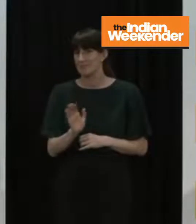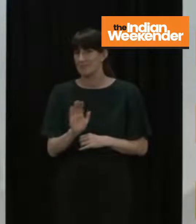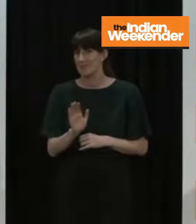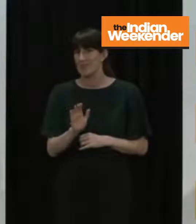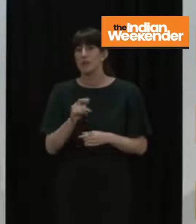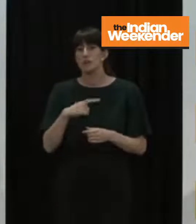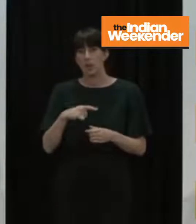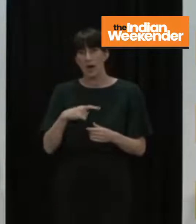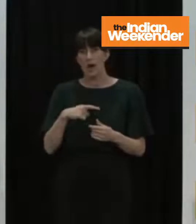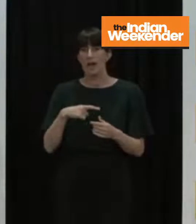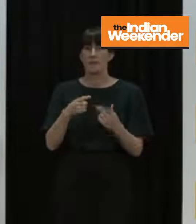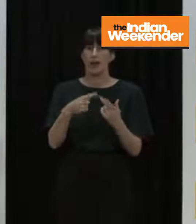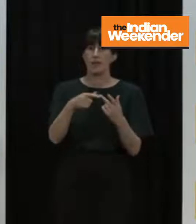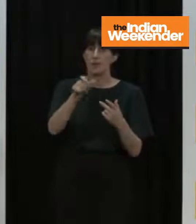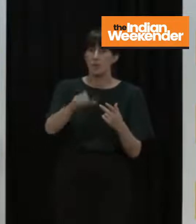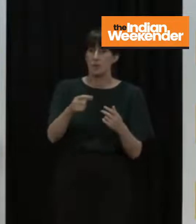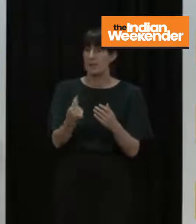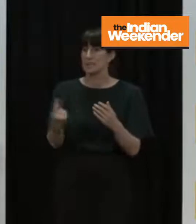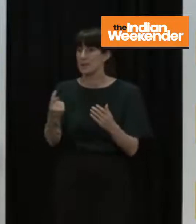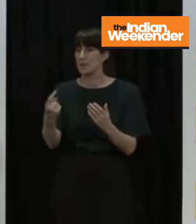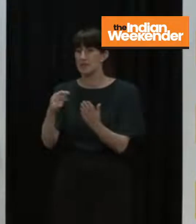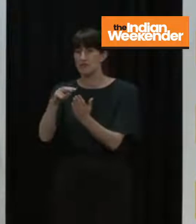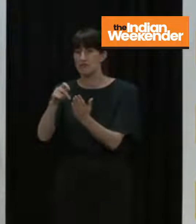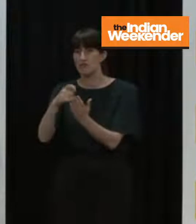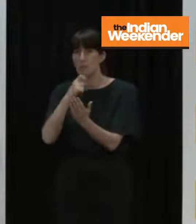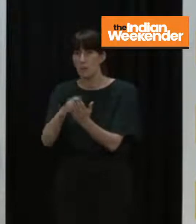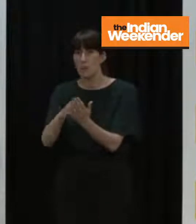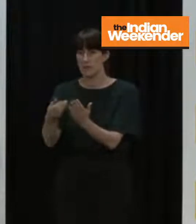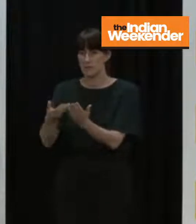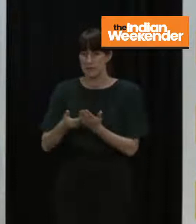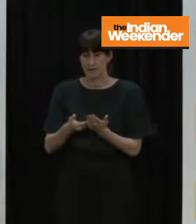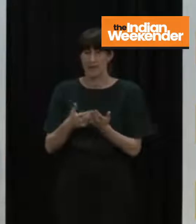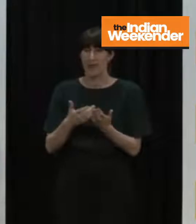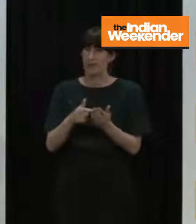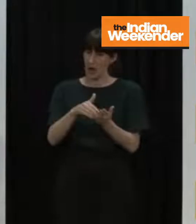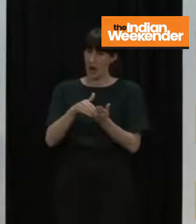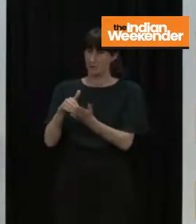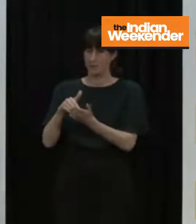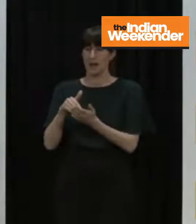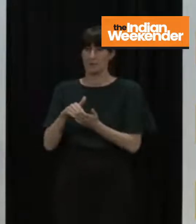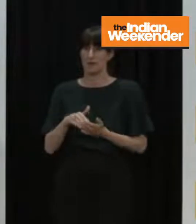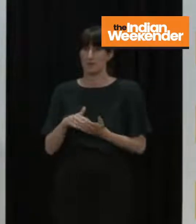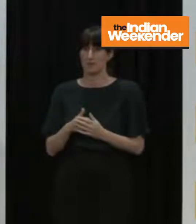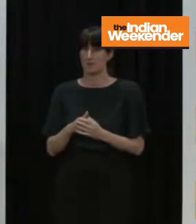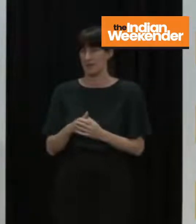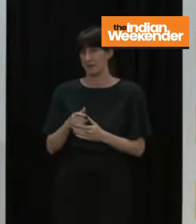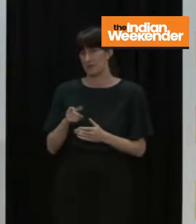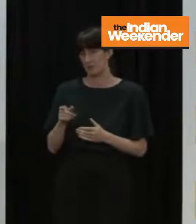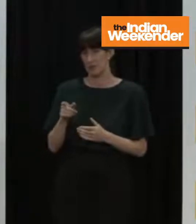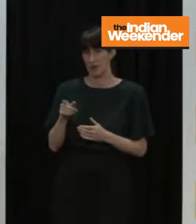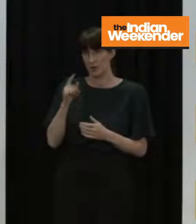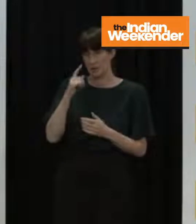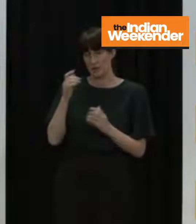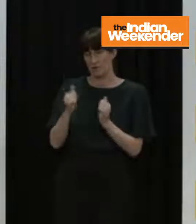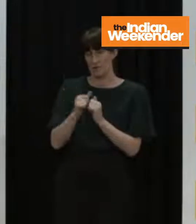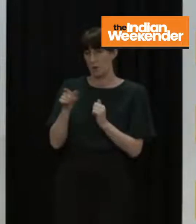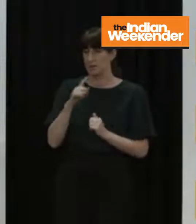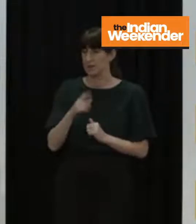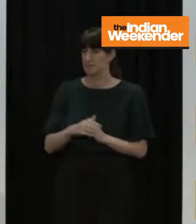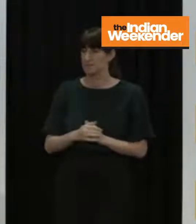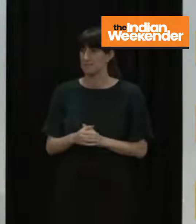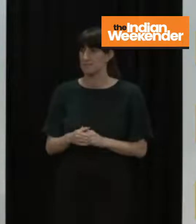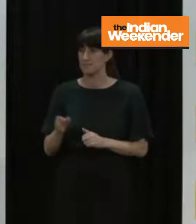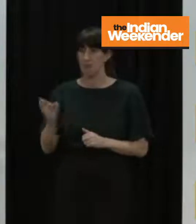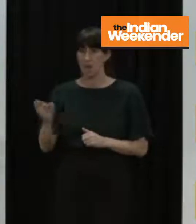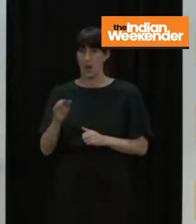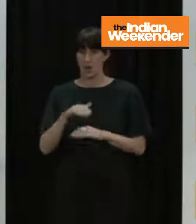from the experience we have. But I just wouldn't characterise it the way that you have. Minister, will you... Just take one more. Yeah, sure. Just as Sports Minister, what's your